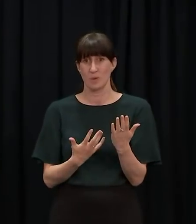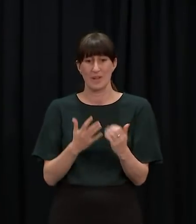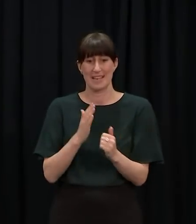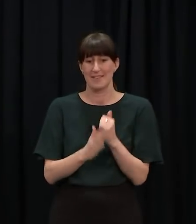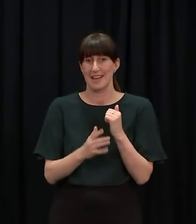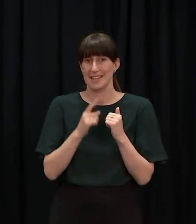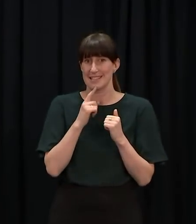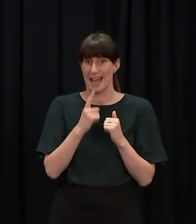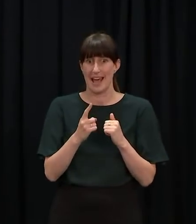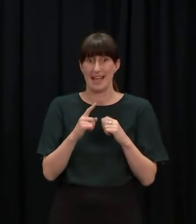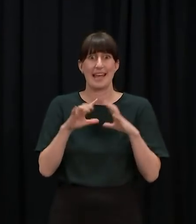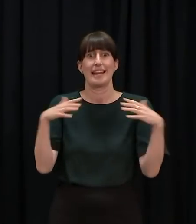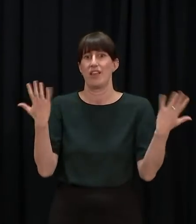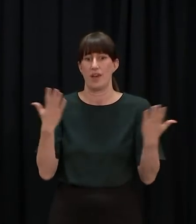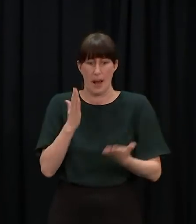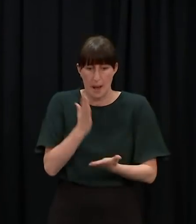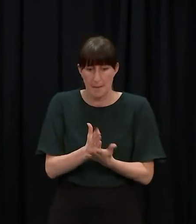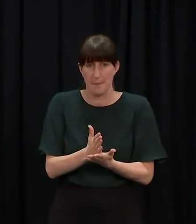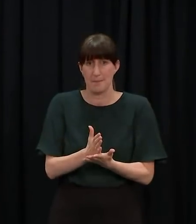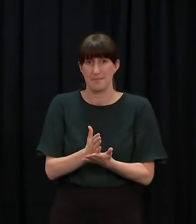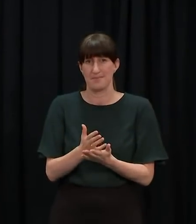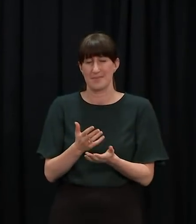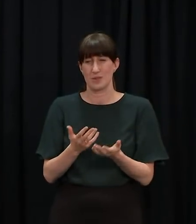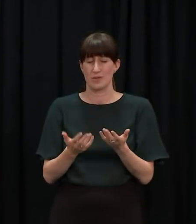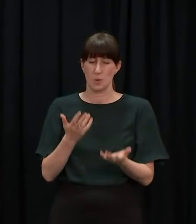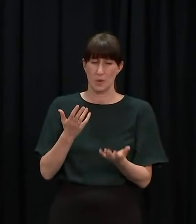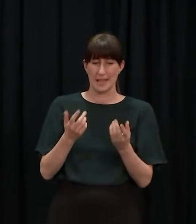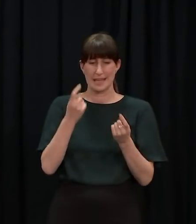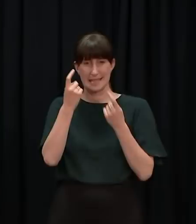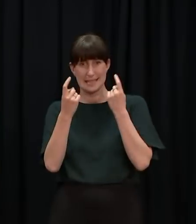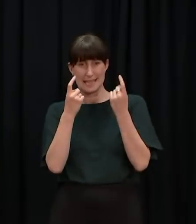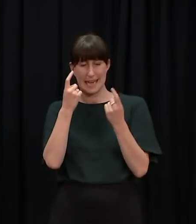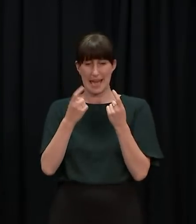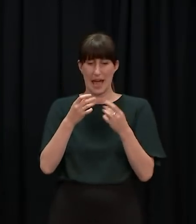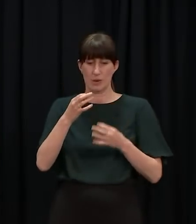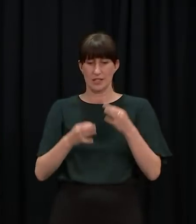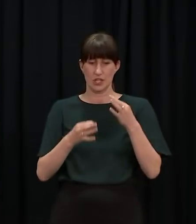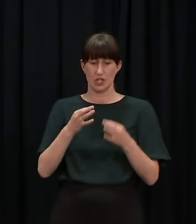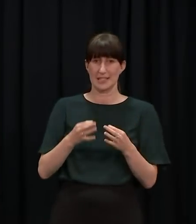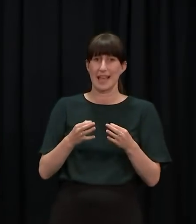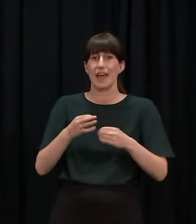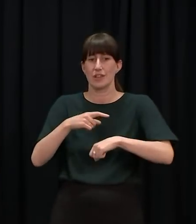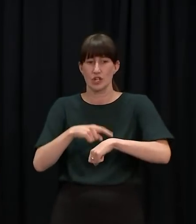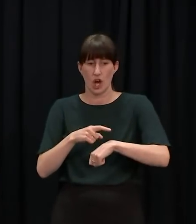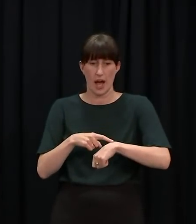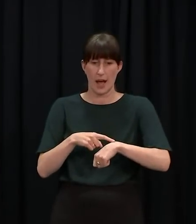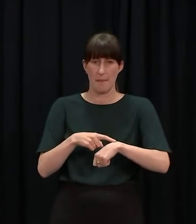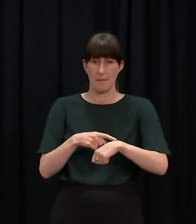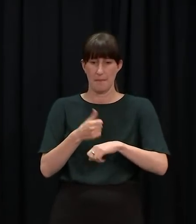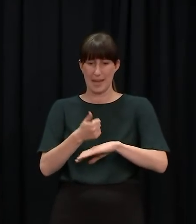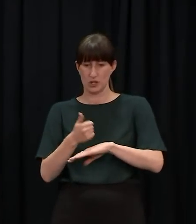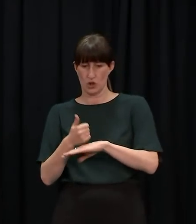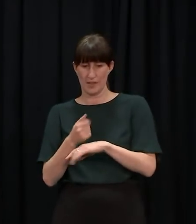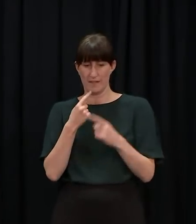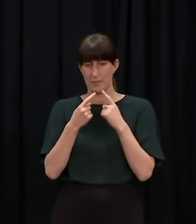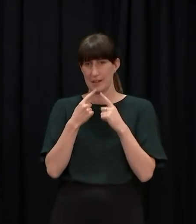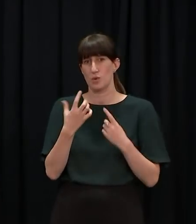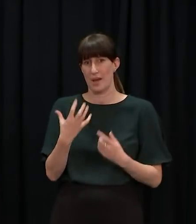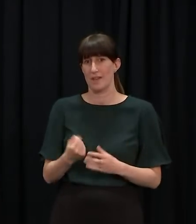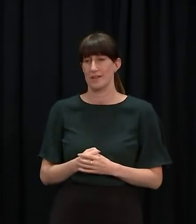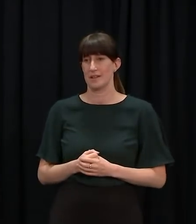absolutely. You just have to consider every decision based on its merits and based on what you know at the time. Do you